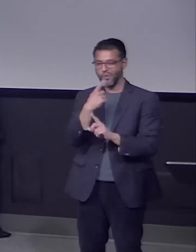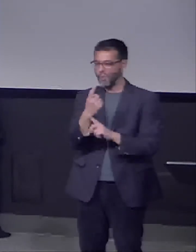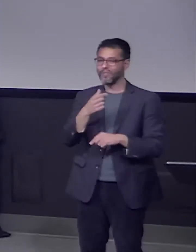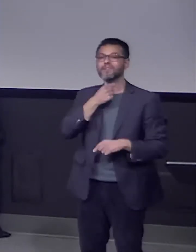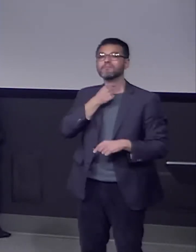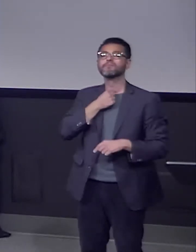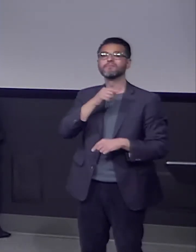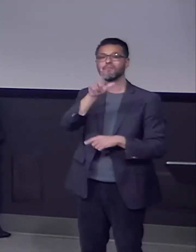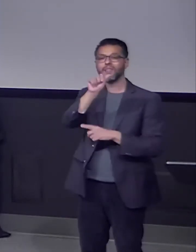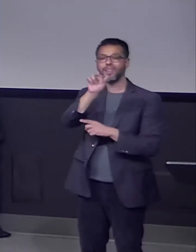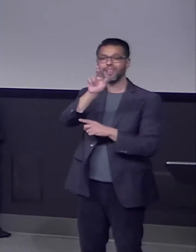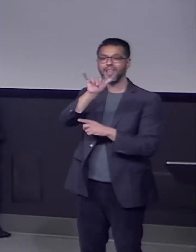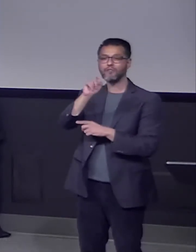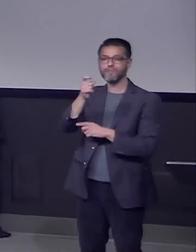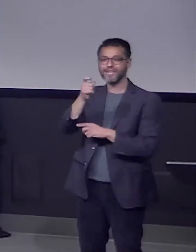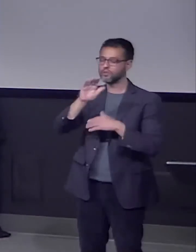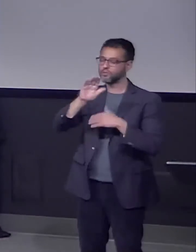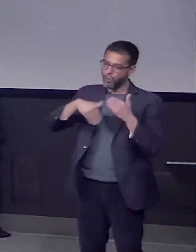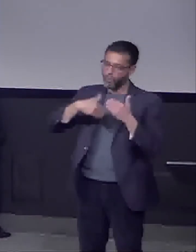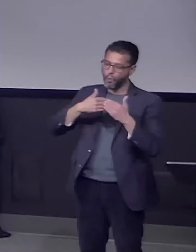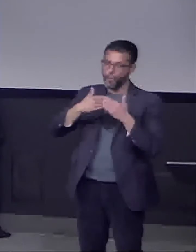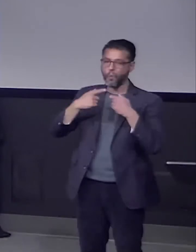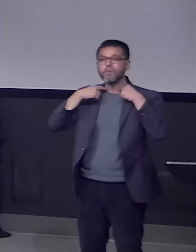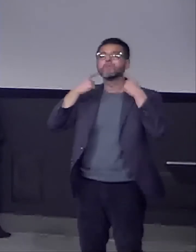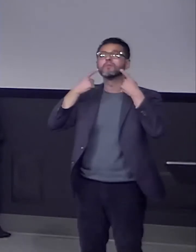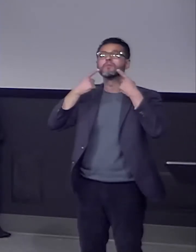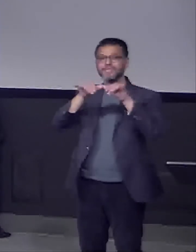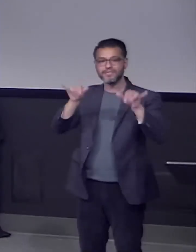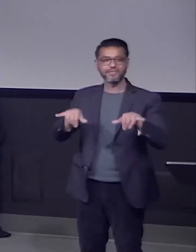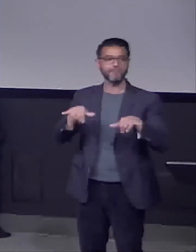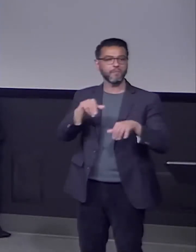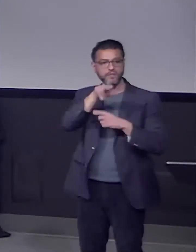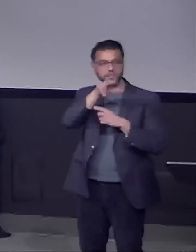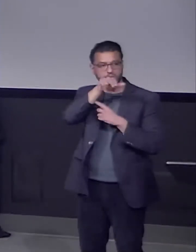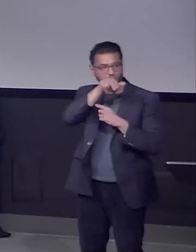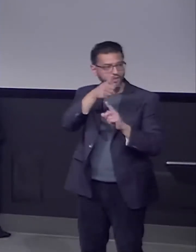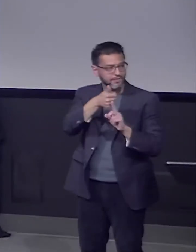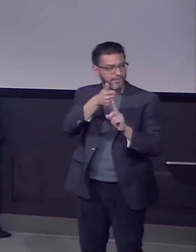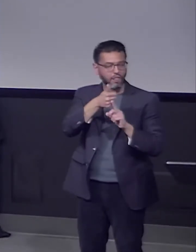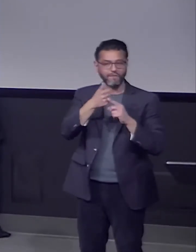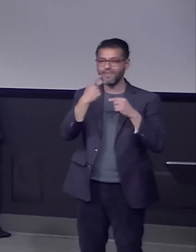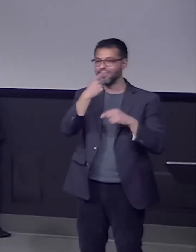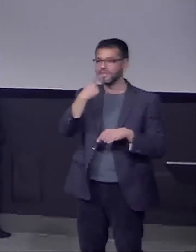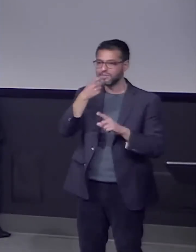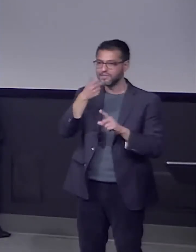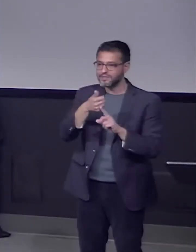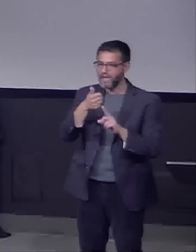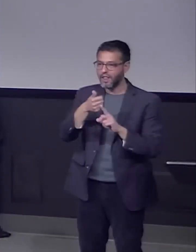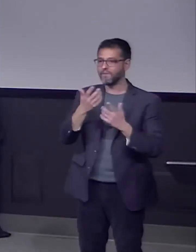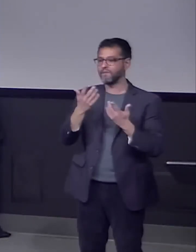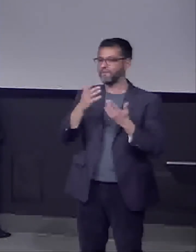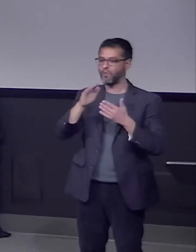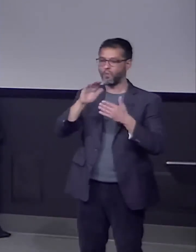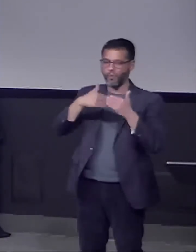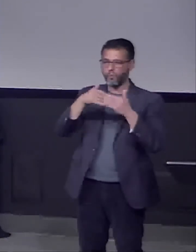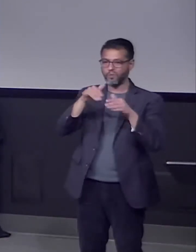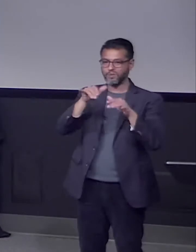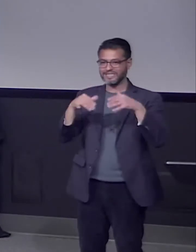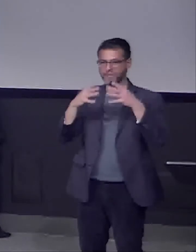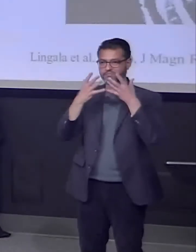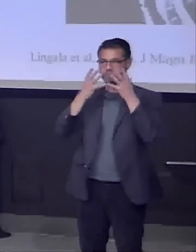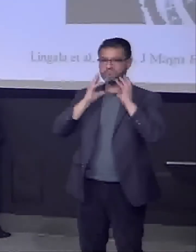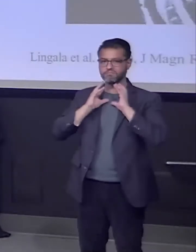about. It's the whole supralaryngeal system with the tongue, with the lips, with the mandibular, the velum, and so on.